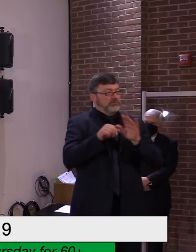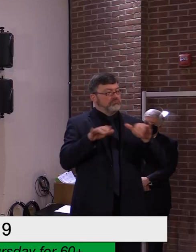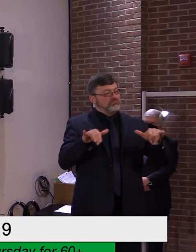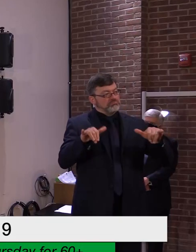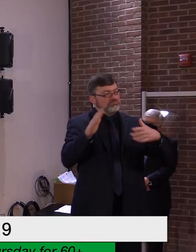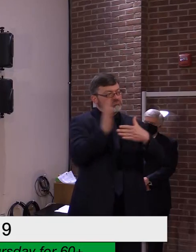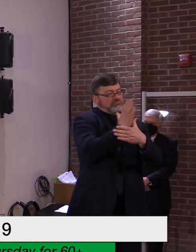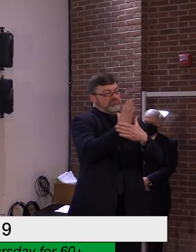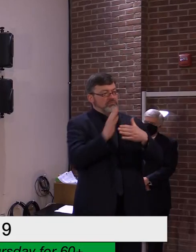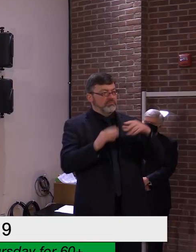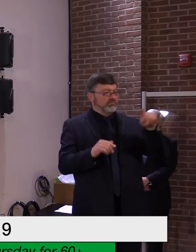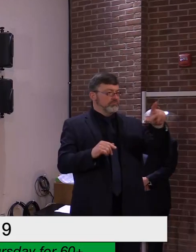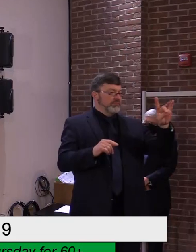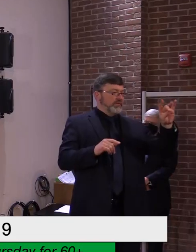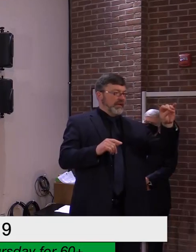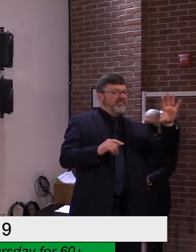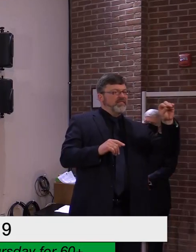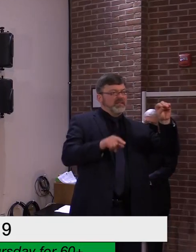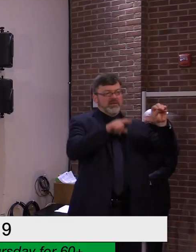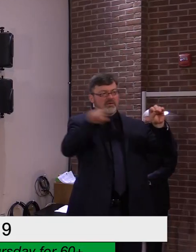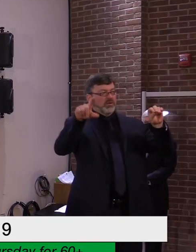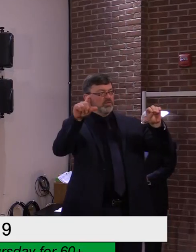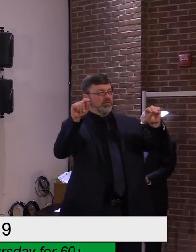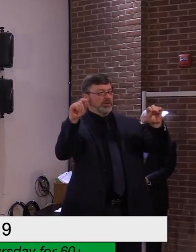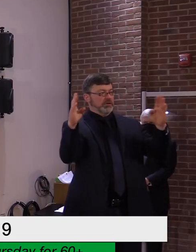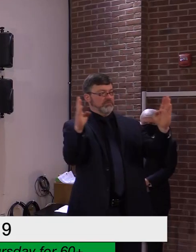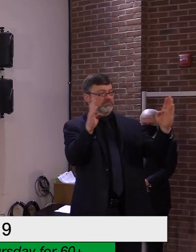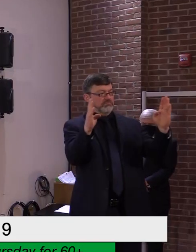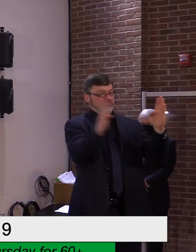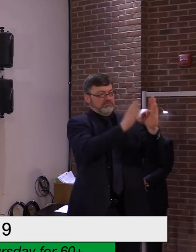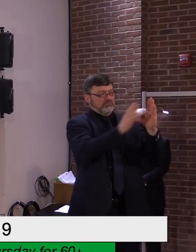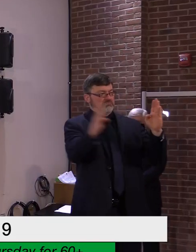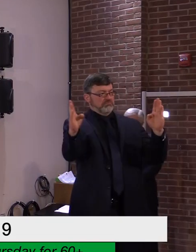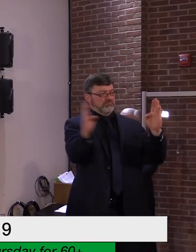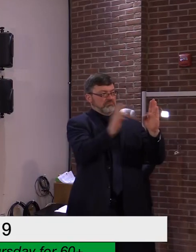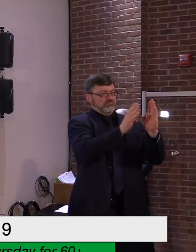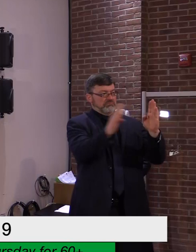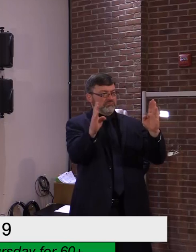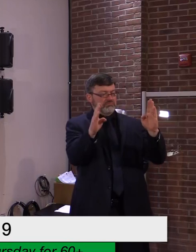range, are ranging from 50s to the 150s.